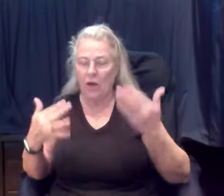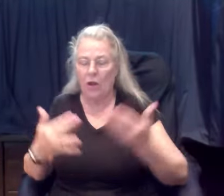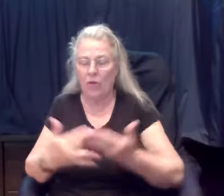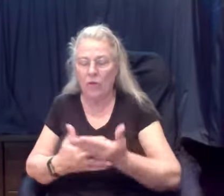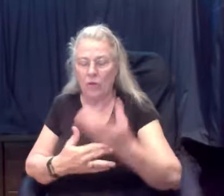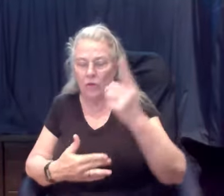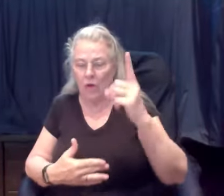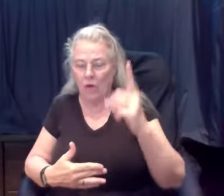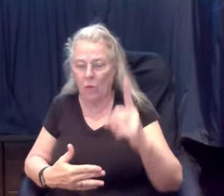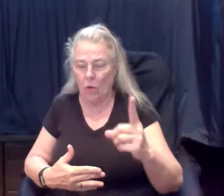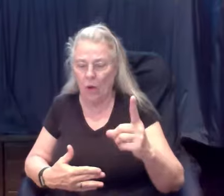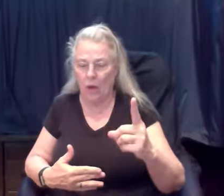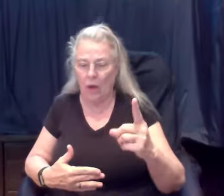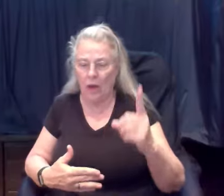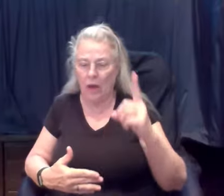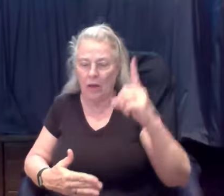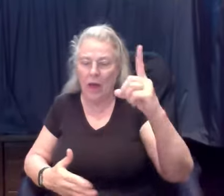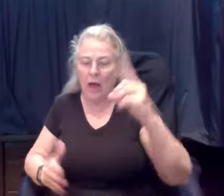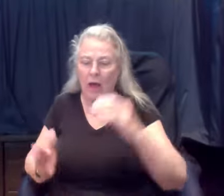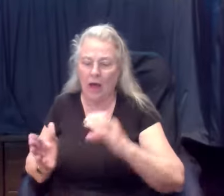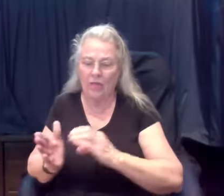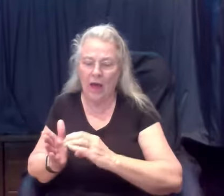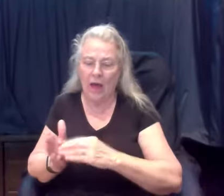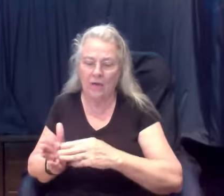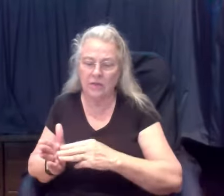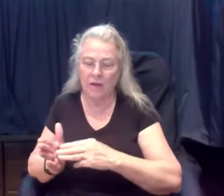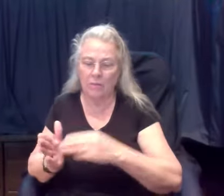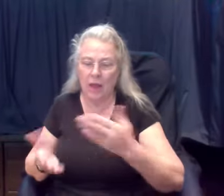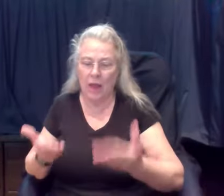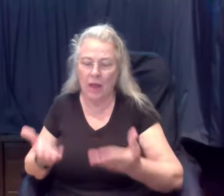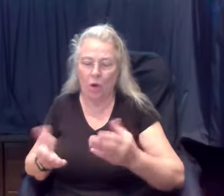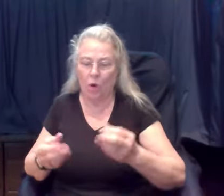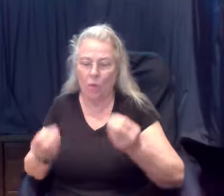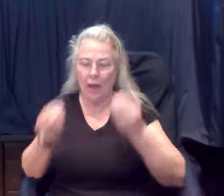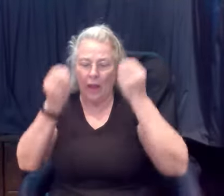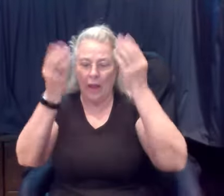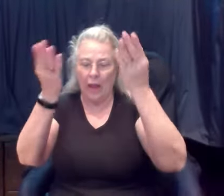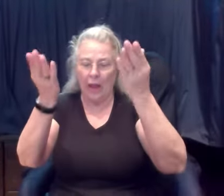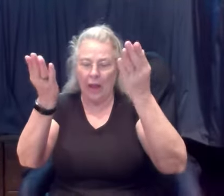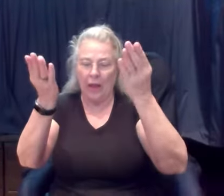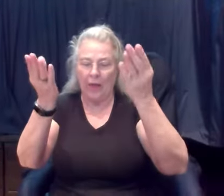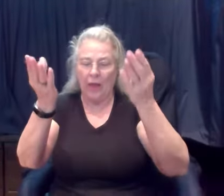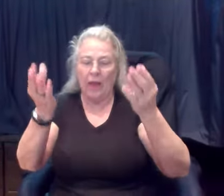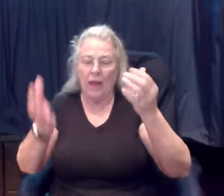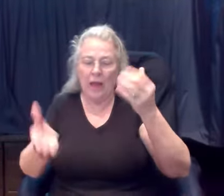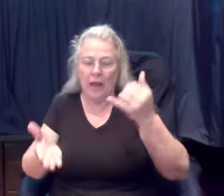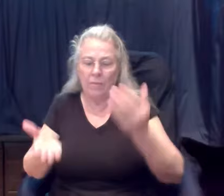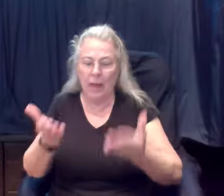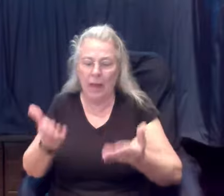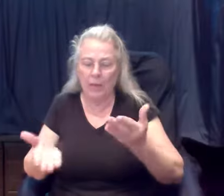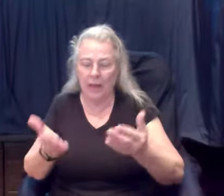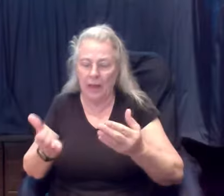Through the one, a thousand may obey. It may be